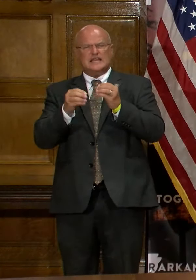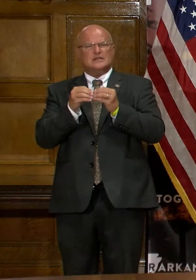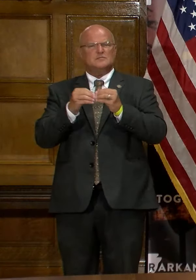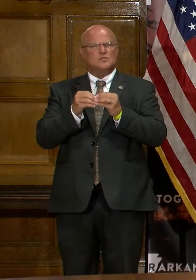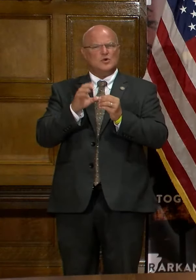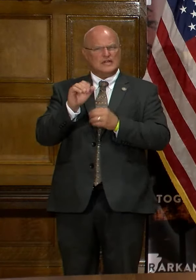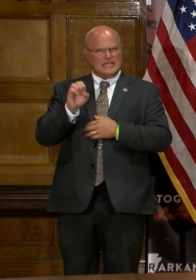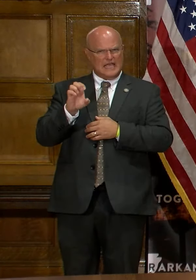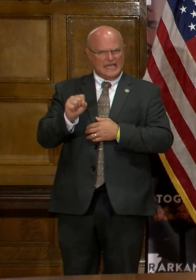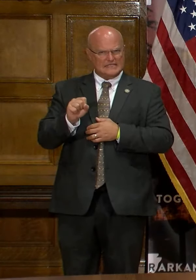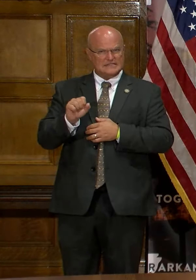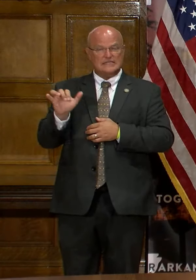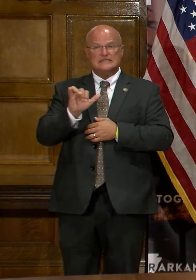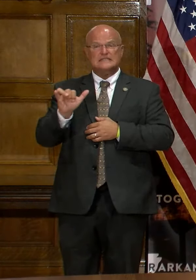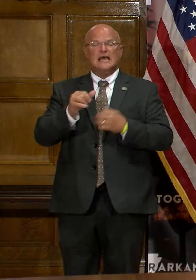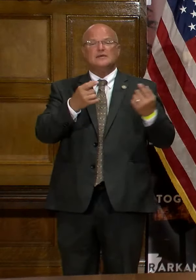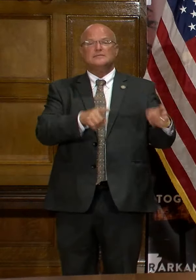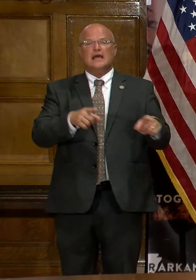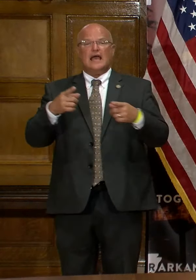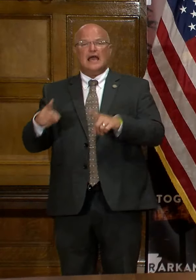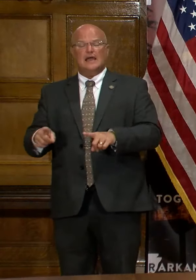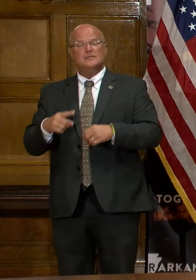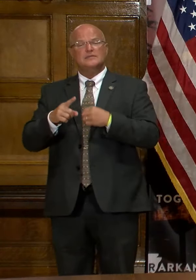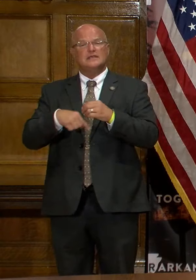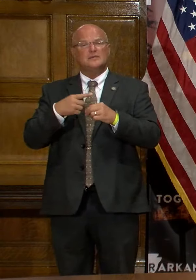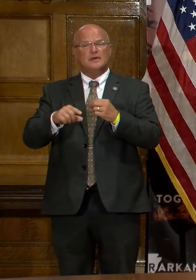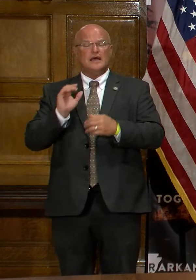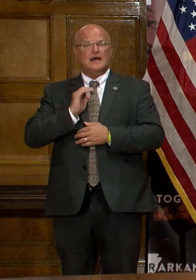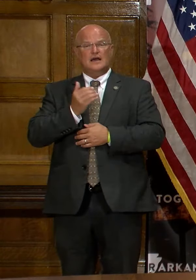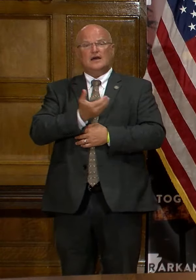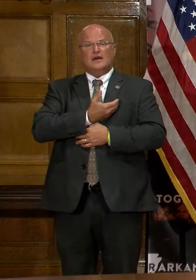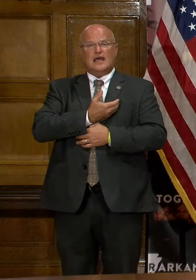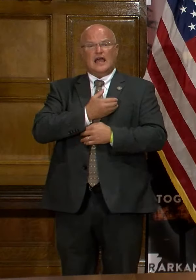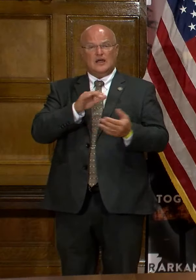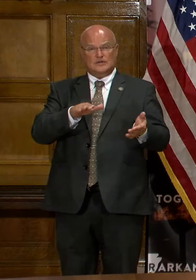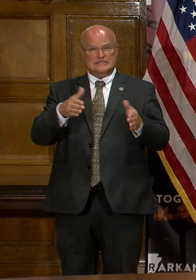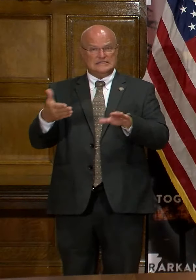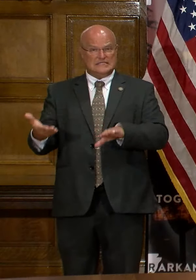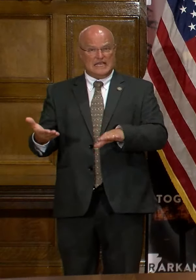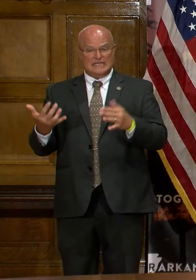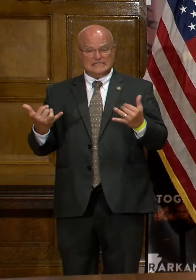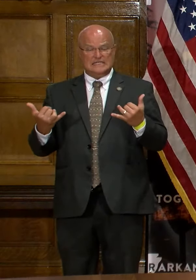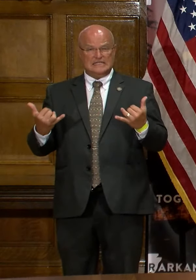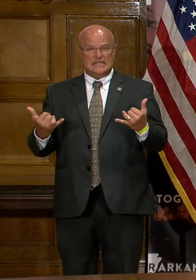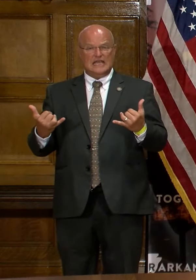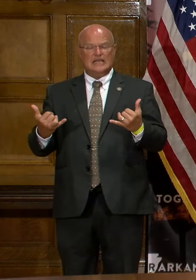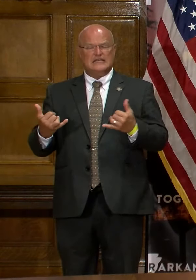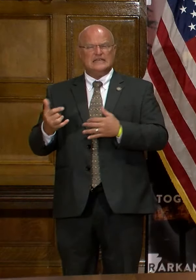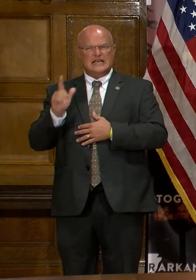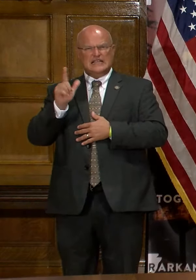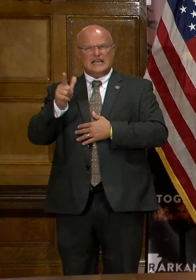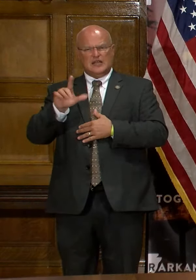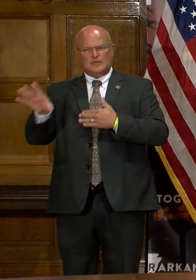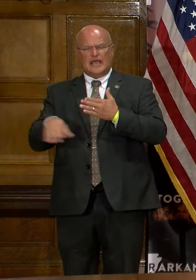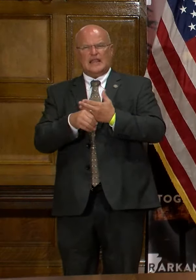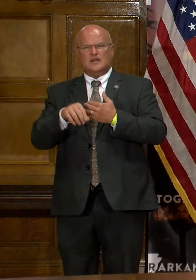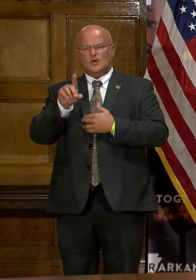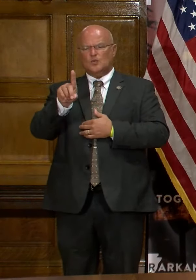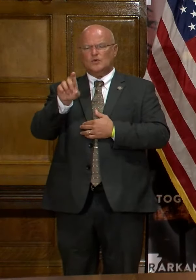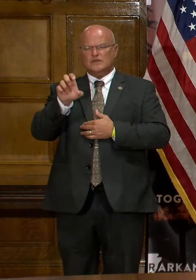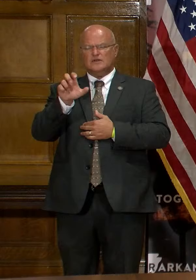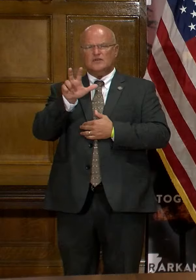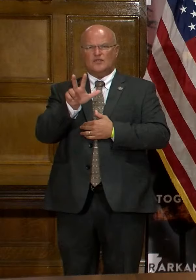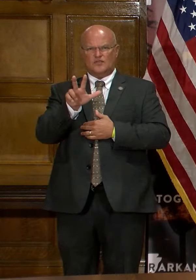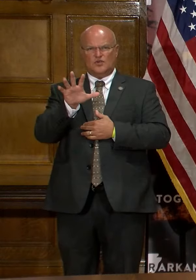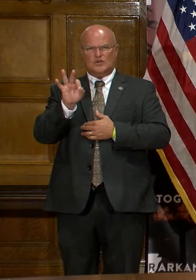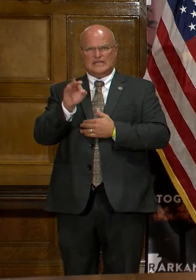cases, the same thing is happening in reference to our deaths. Today, later, we'll be adding